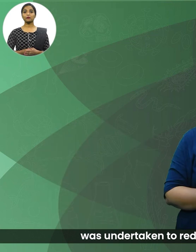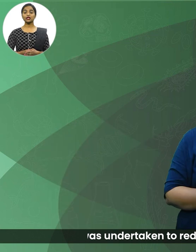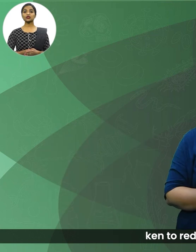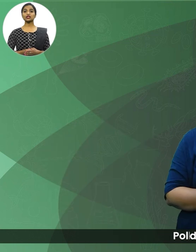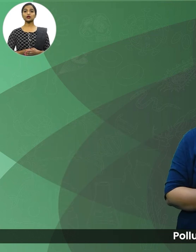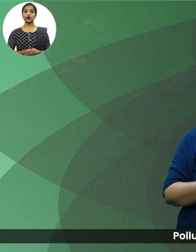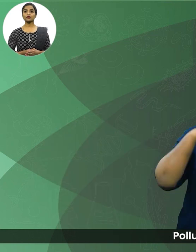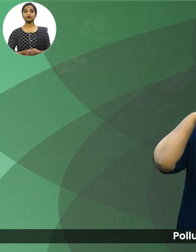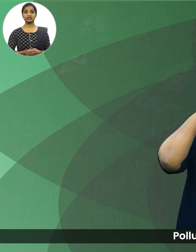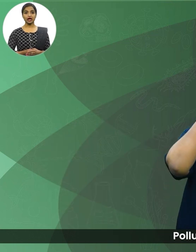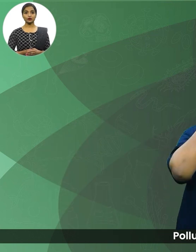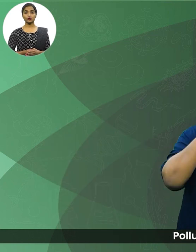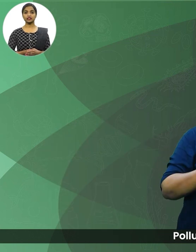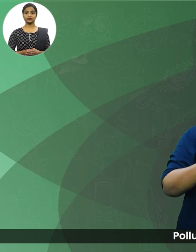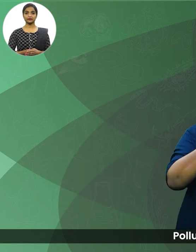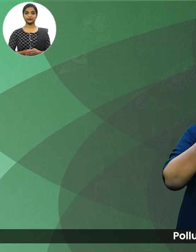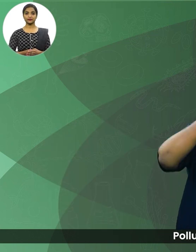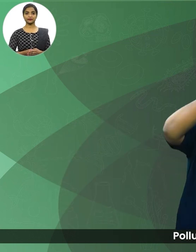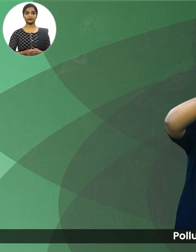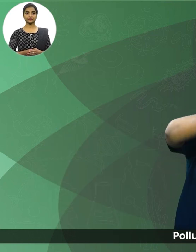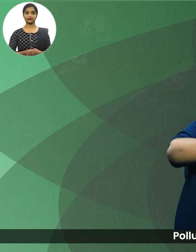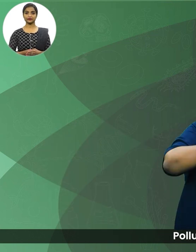Pollution of groundwater. Pollution